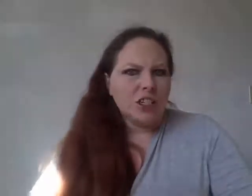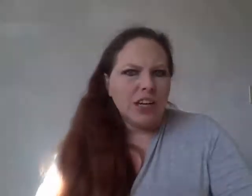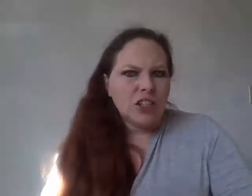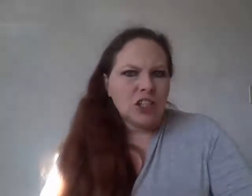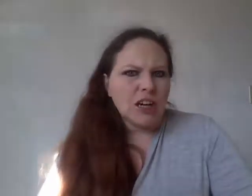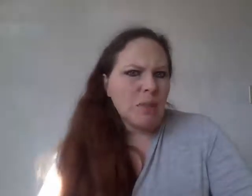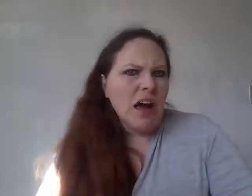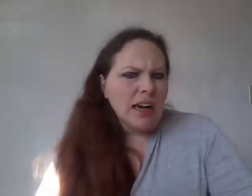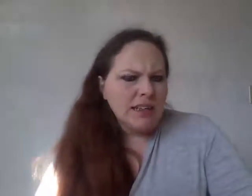change Chuck's mind.